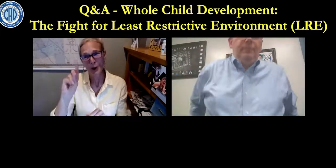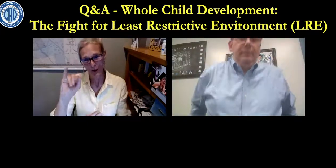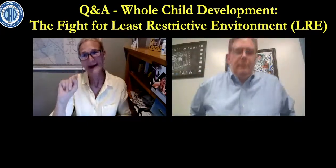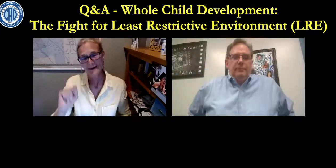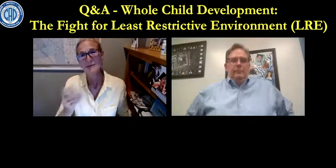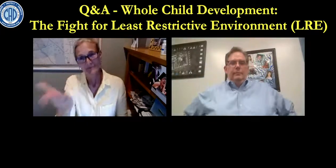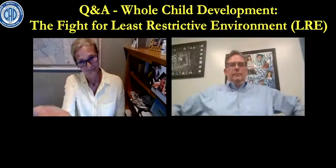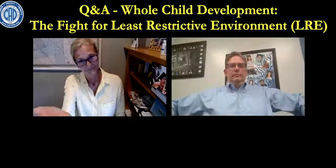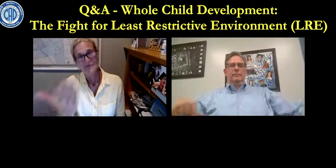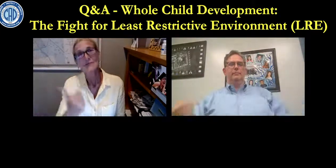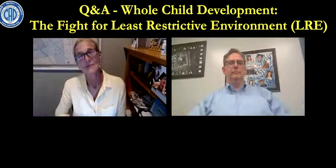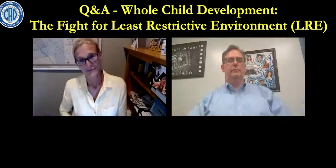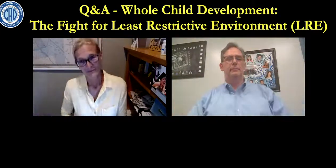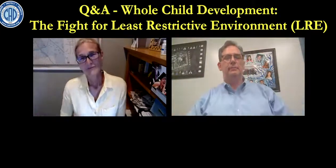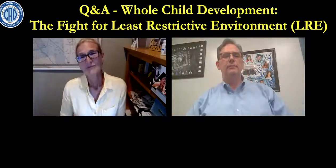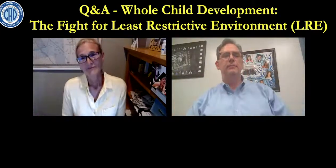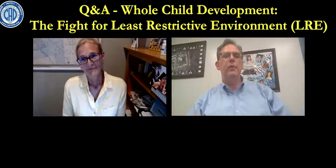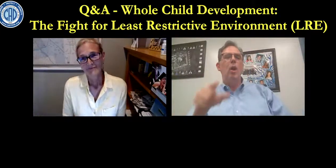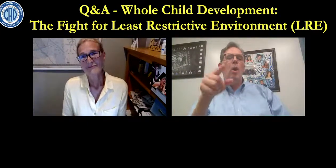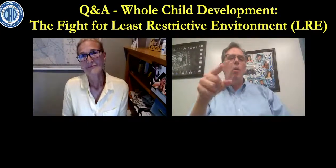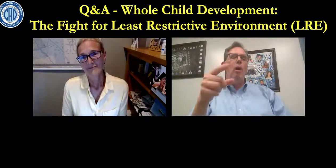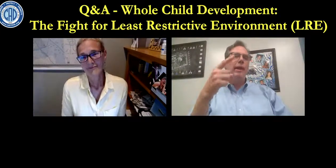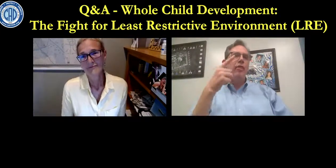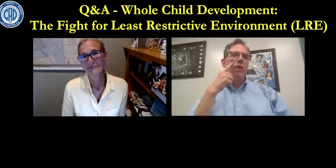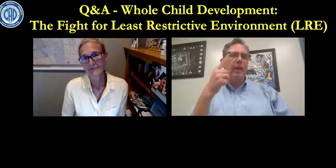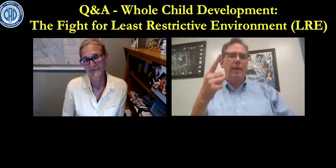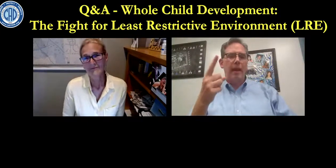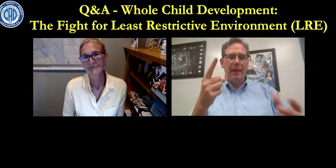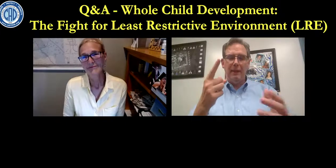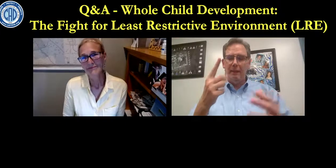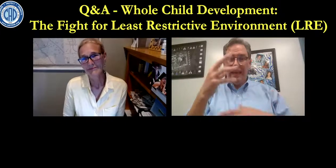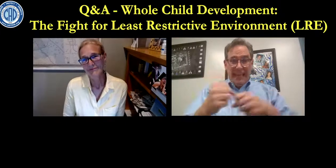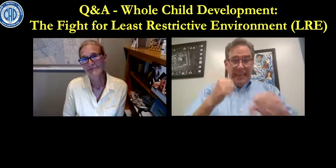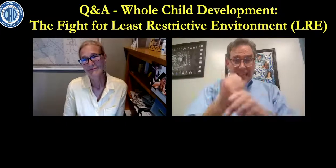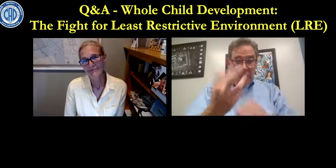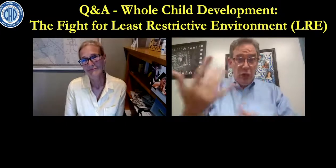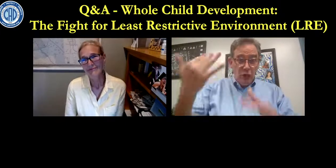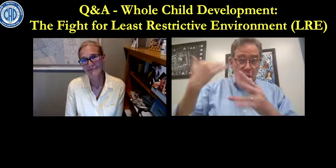We have a lot of work to do, but we will do it. We'll get there.